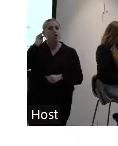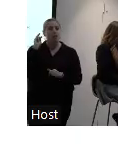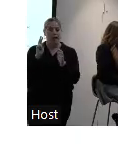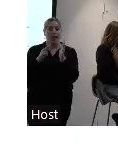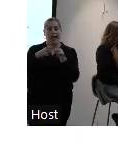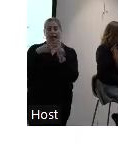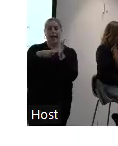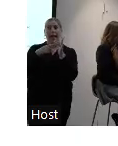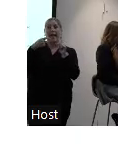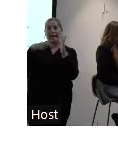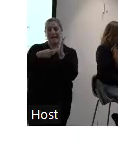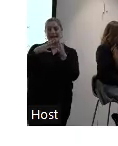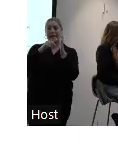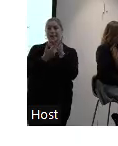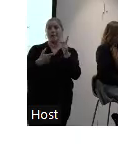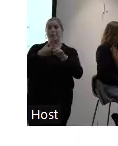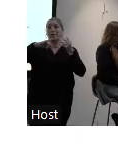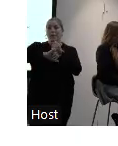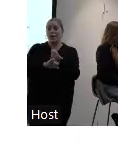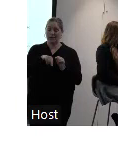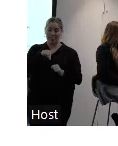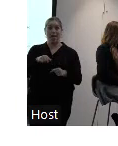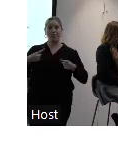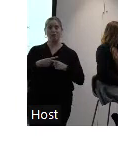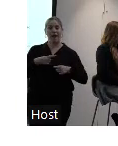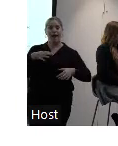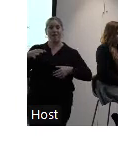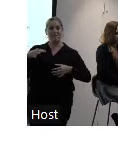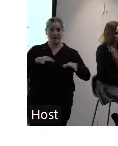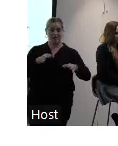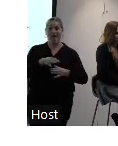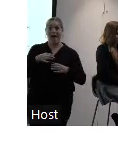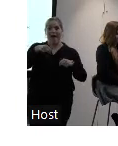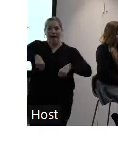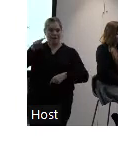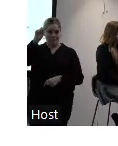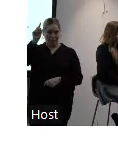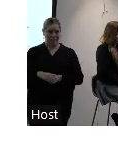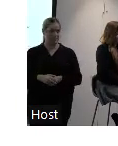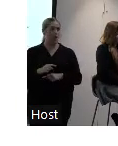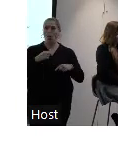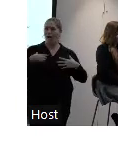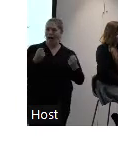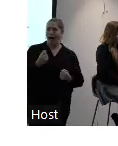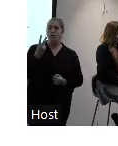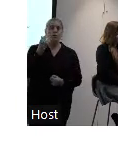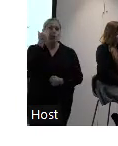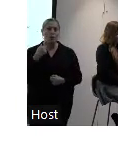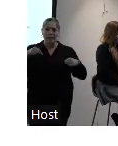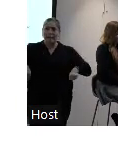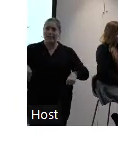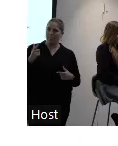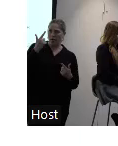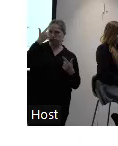doing today. So we're joined by Pat Pillai and Rita Pierce, who are the founders of Neural Networks, which was started 10 years ago